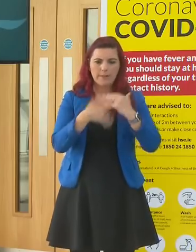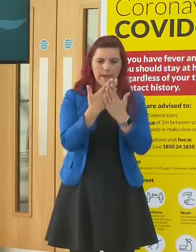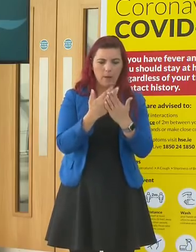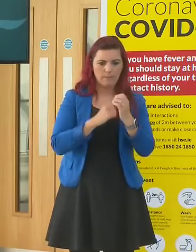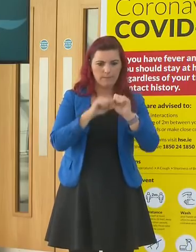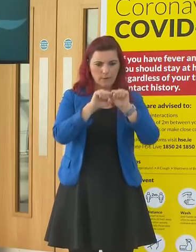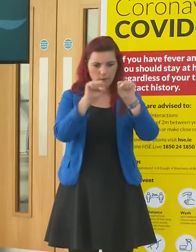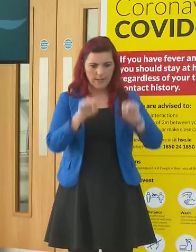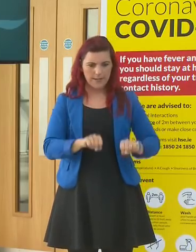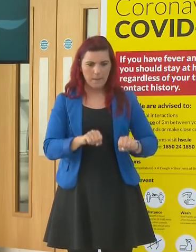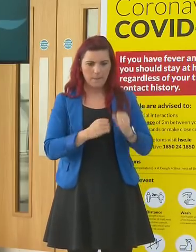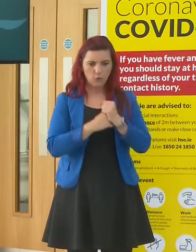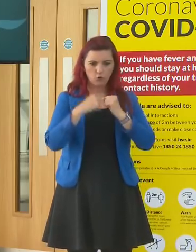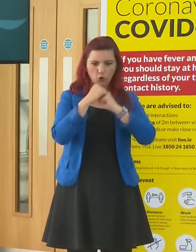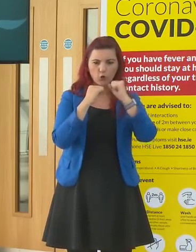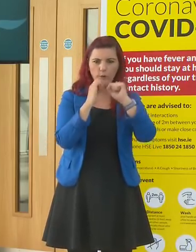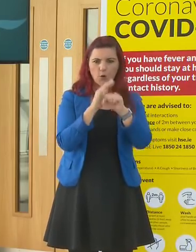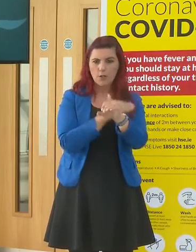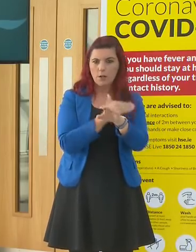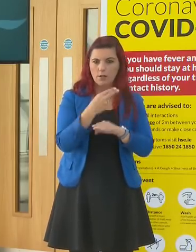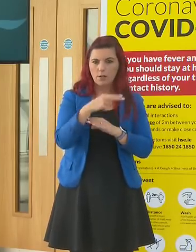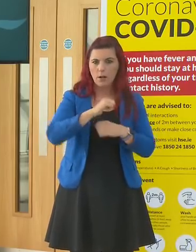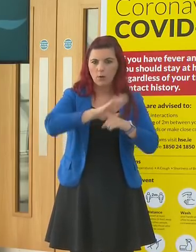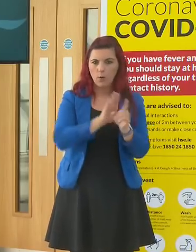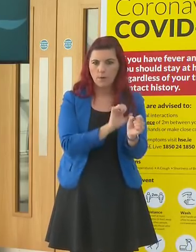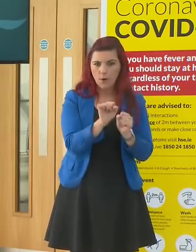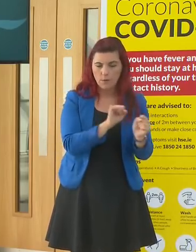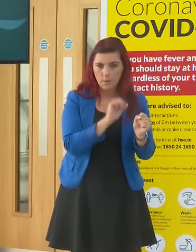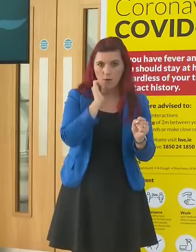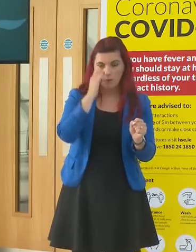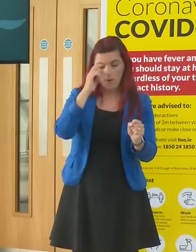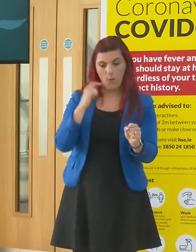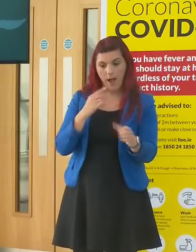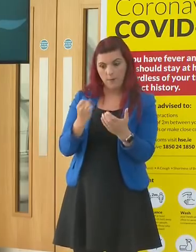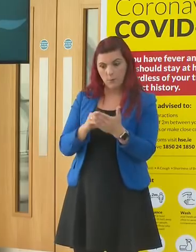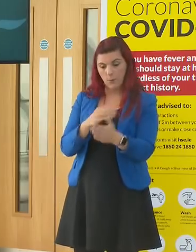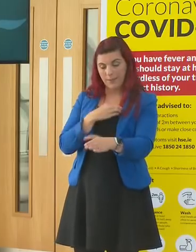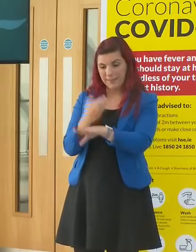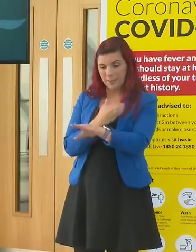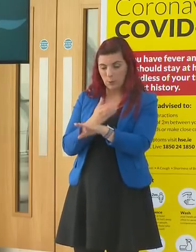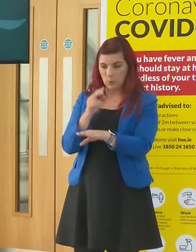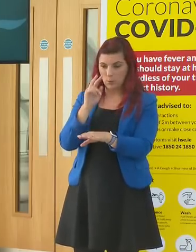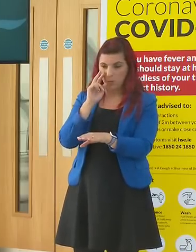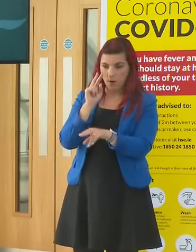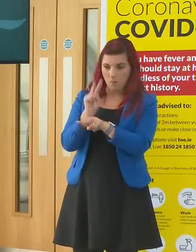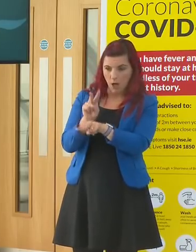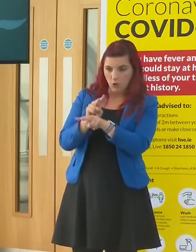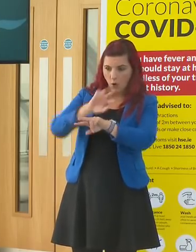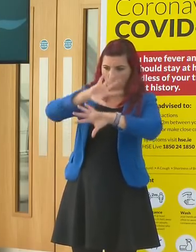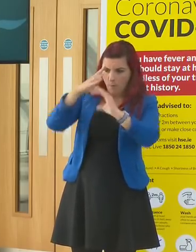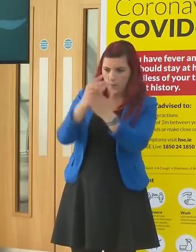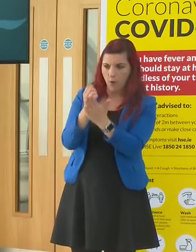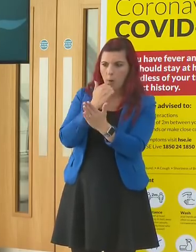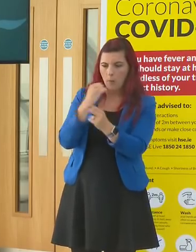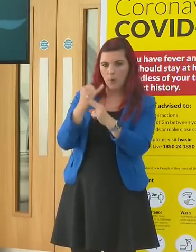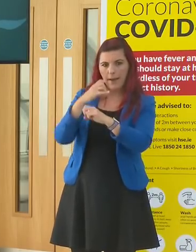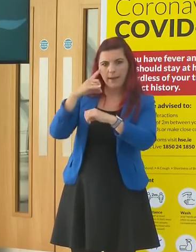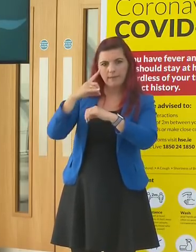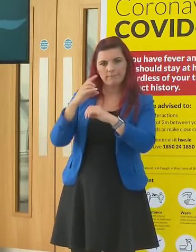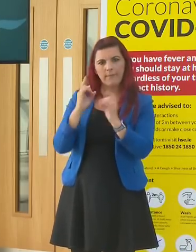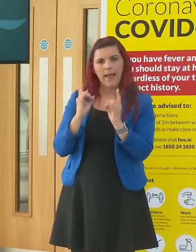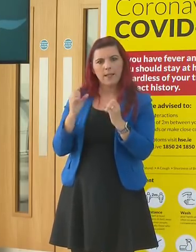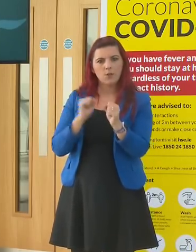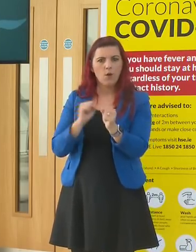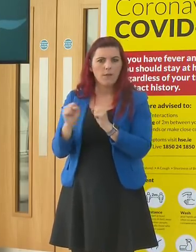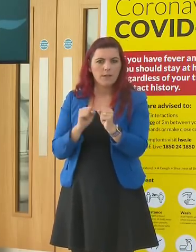framework. Firstly, it is on the basis that we continuously monitor the capacity overall in our health services,